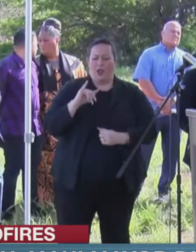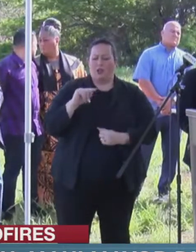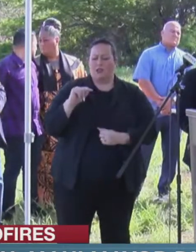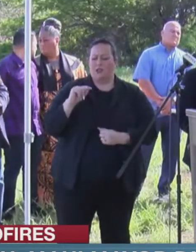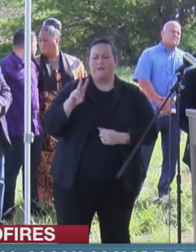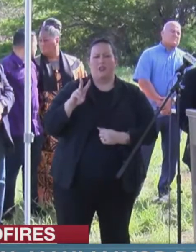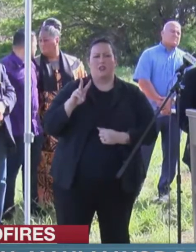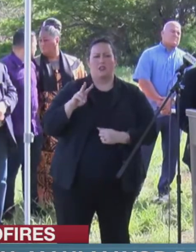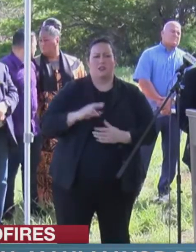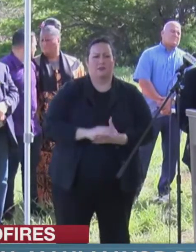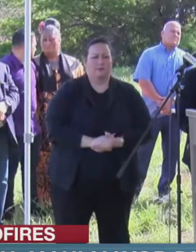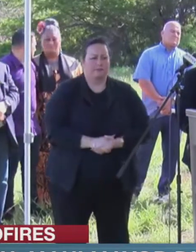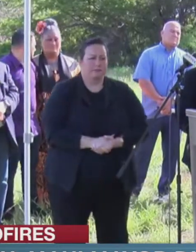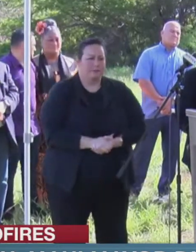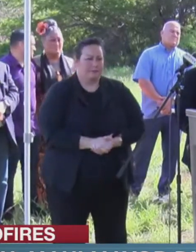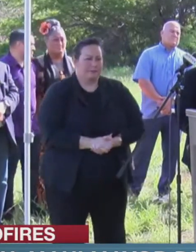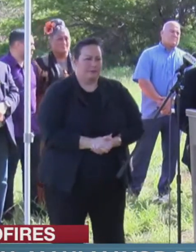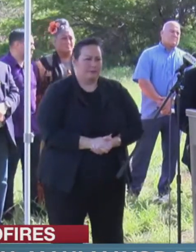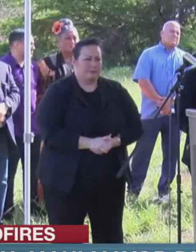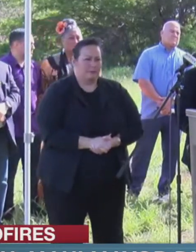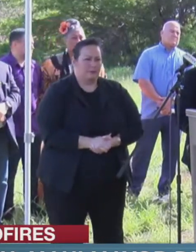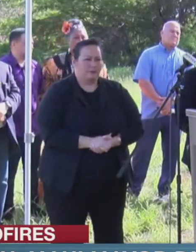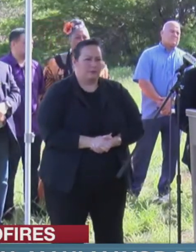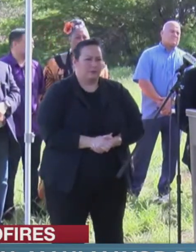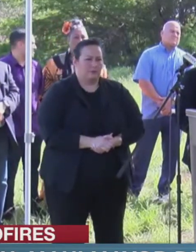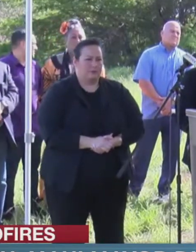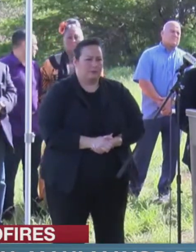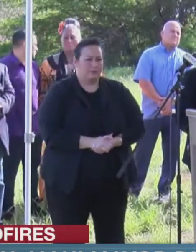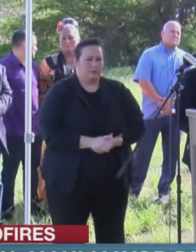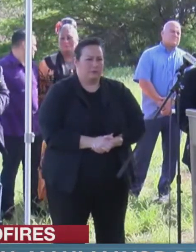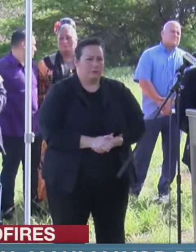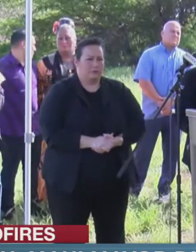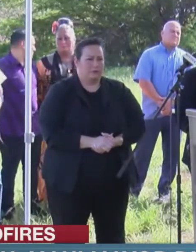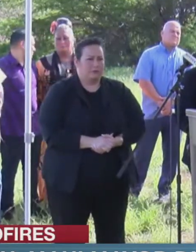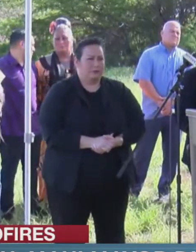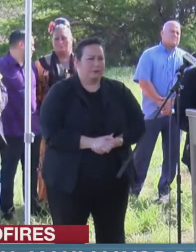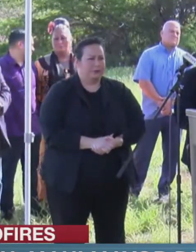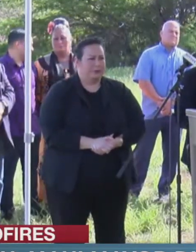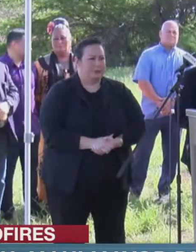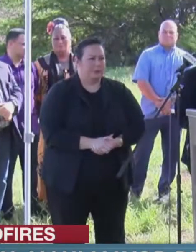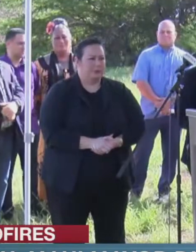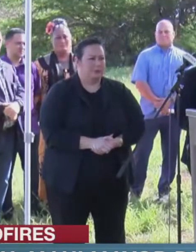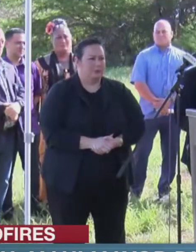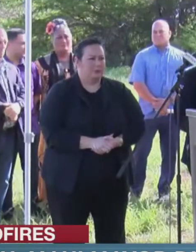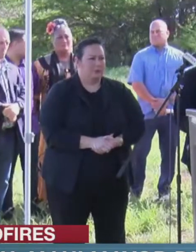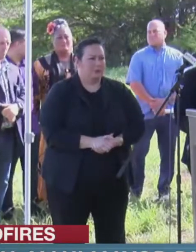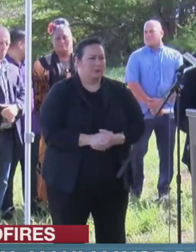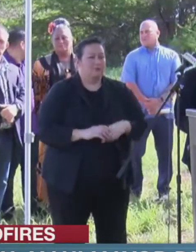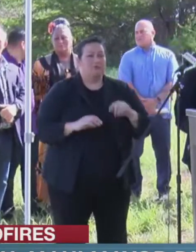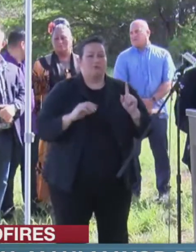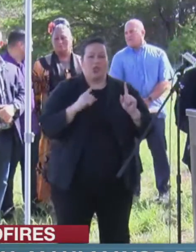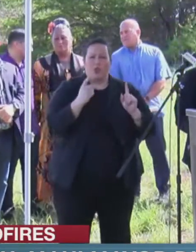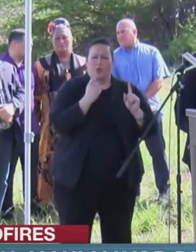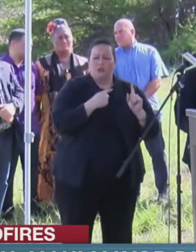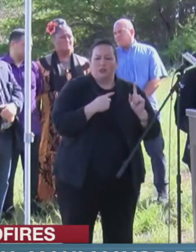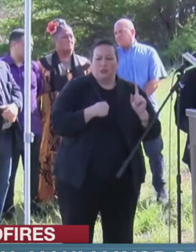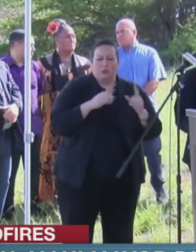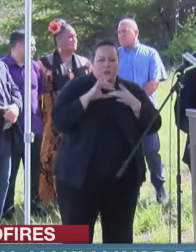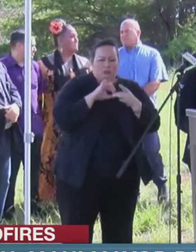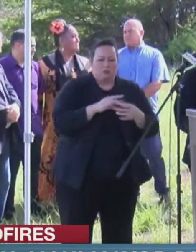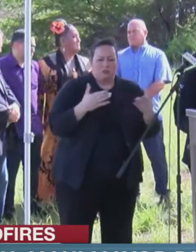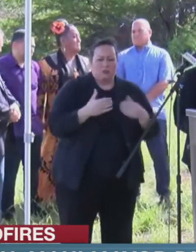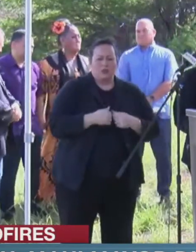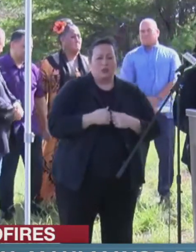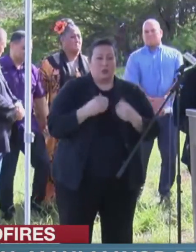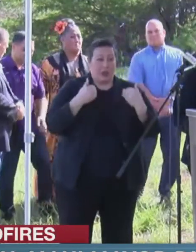number of short-term vacation rental owners who are interested in housing our survivors? And A's question is around,